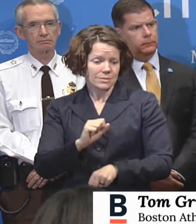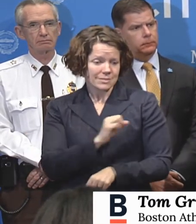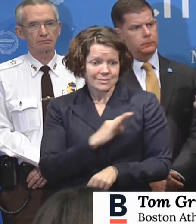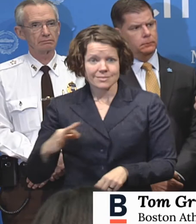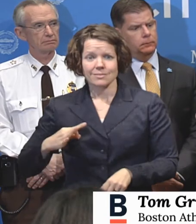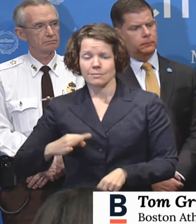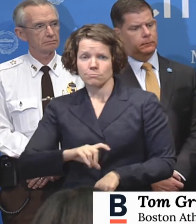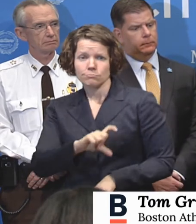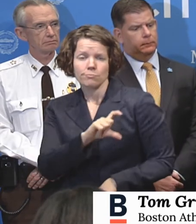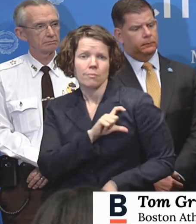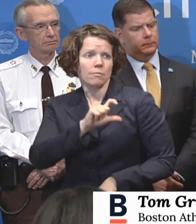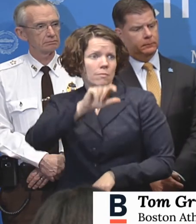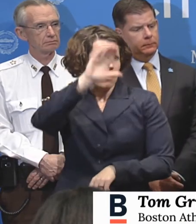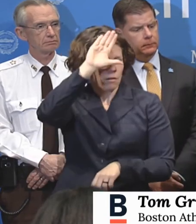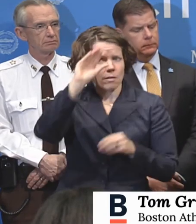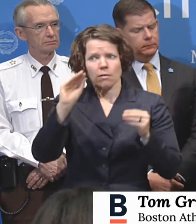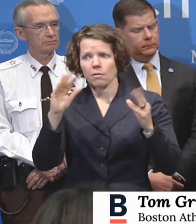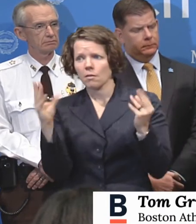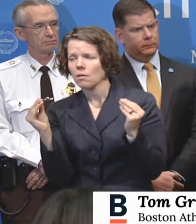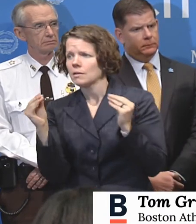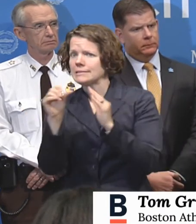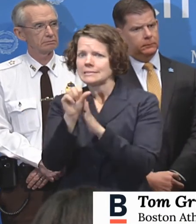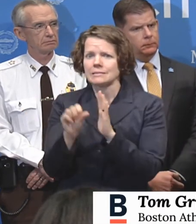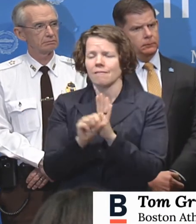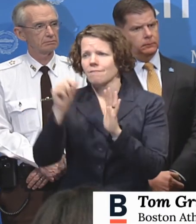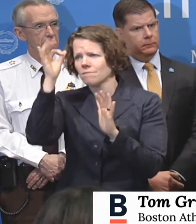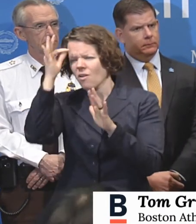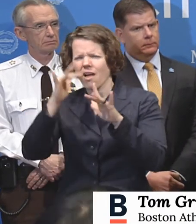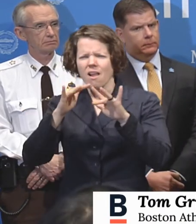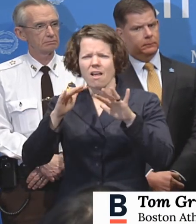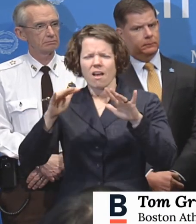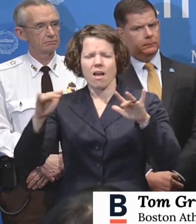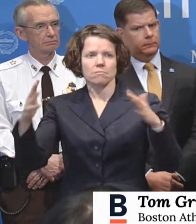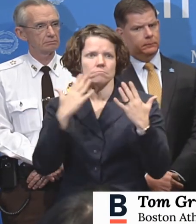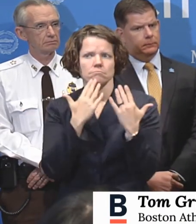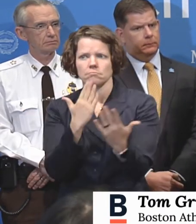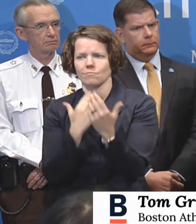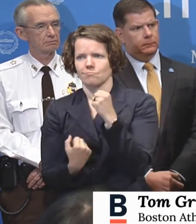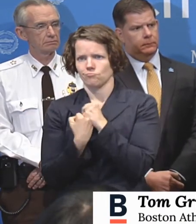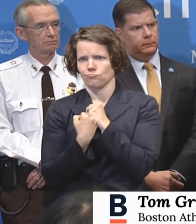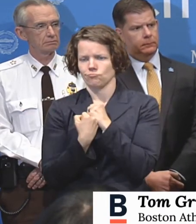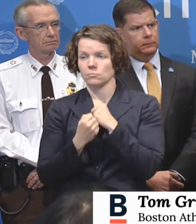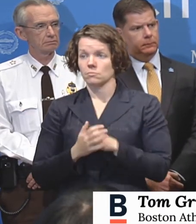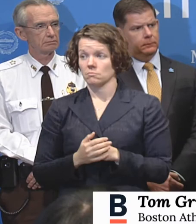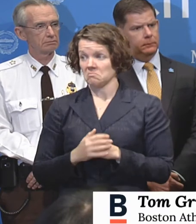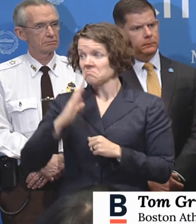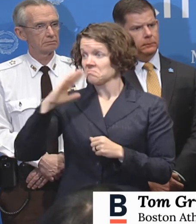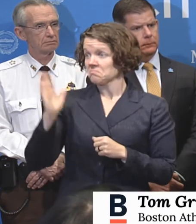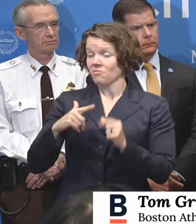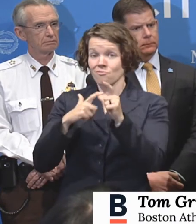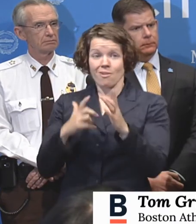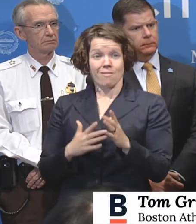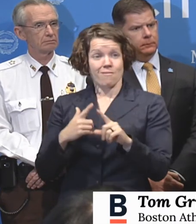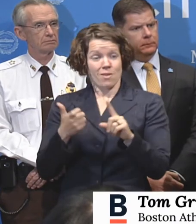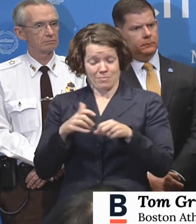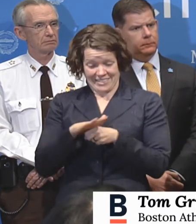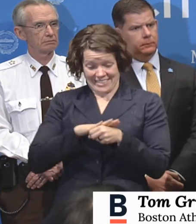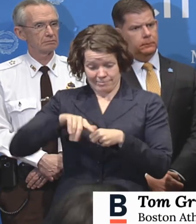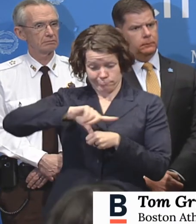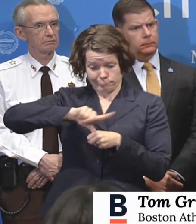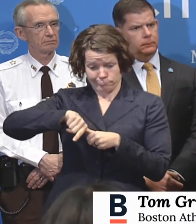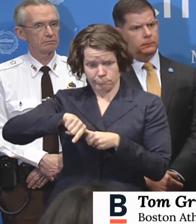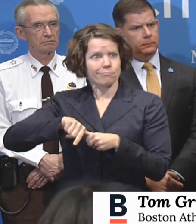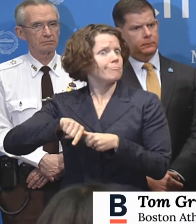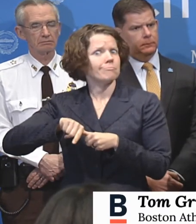happen. With all of that support, runners come from around the Commonwealth, around the country, and around the world,